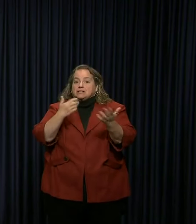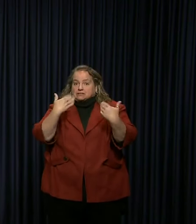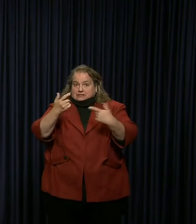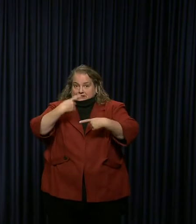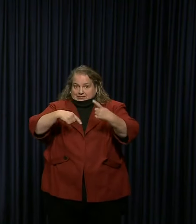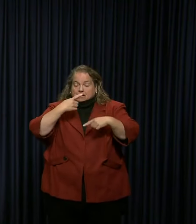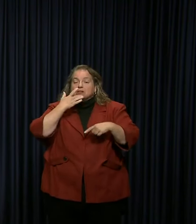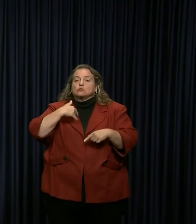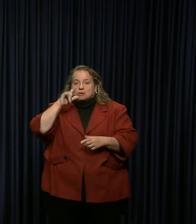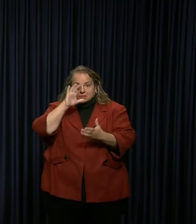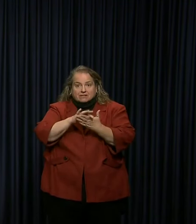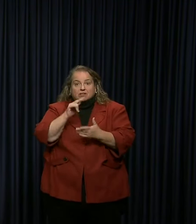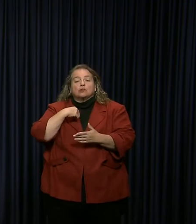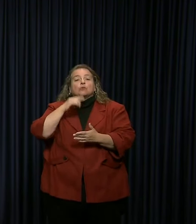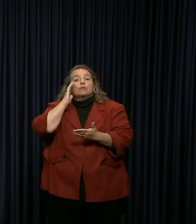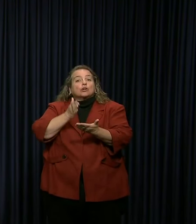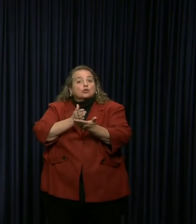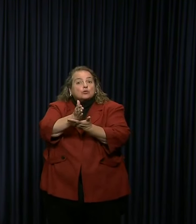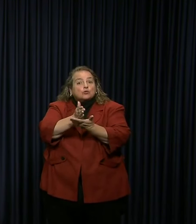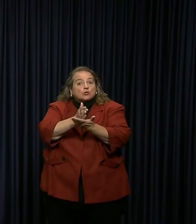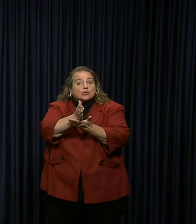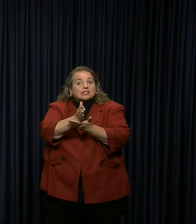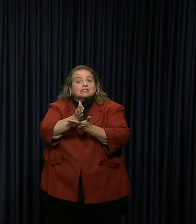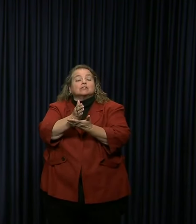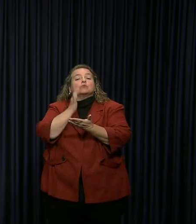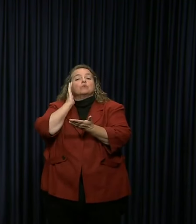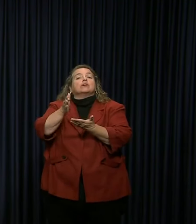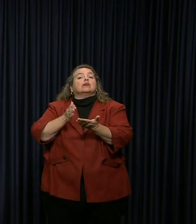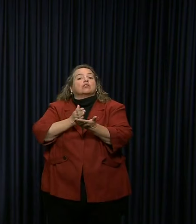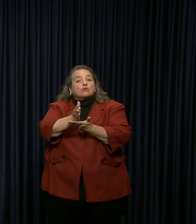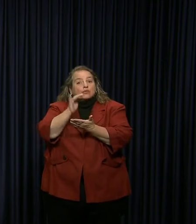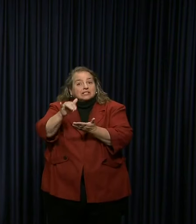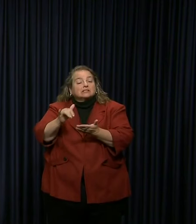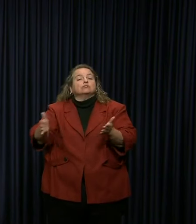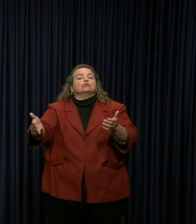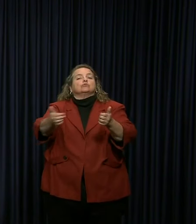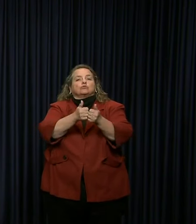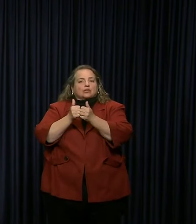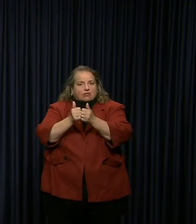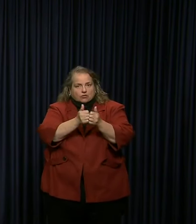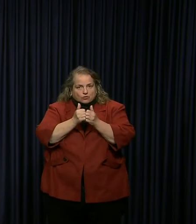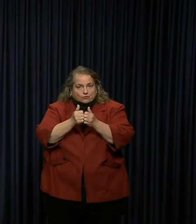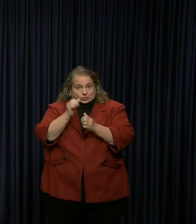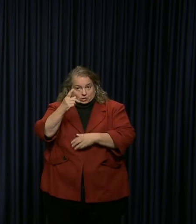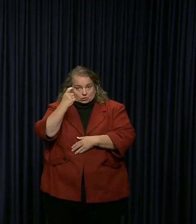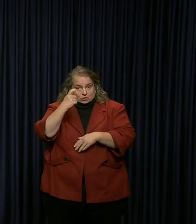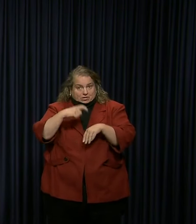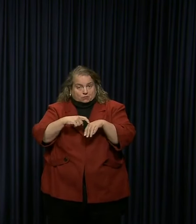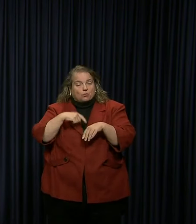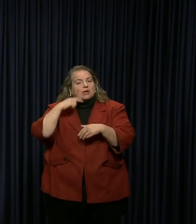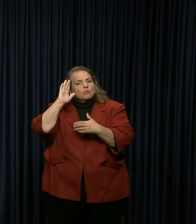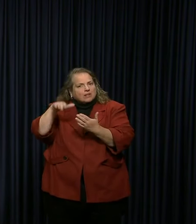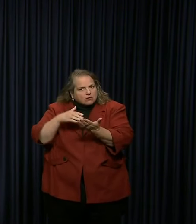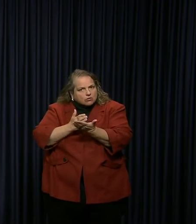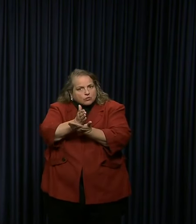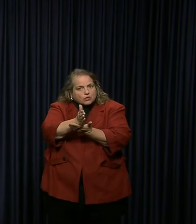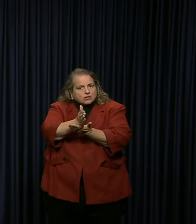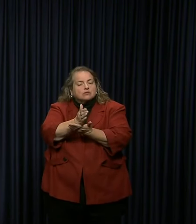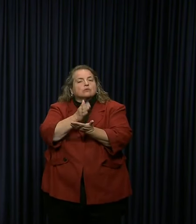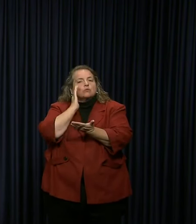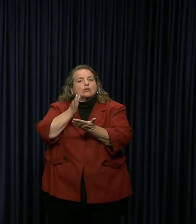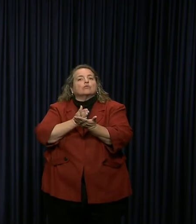because we believe it. We will get through this. We will get through this together. And one more time, we will get through